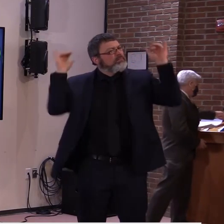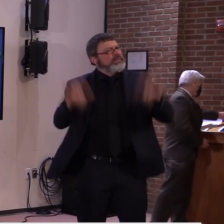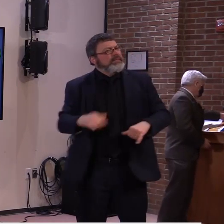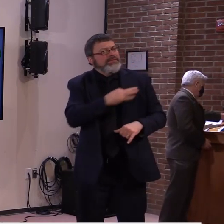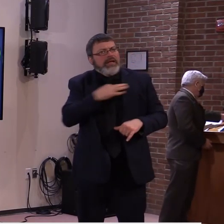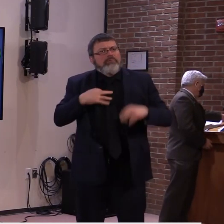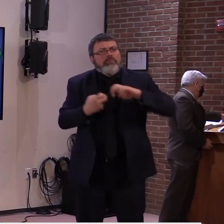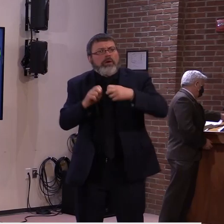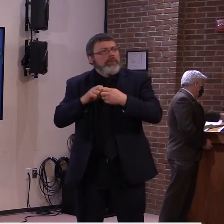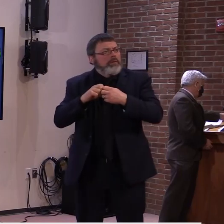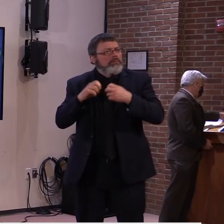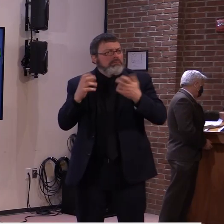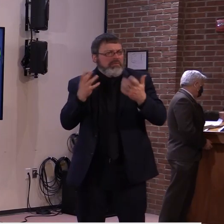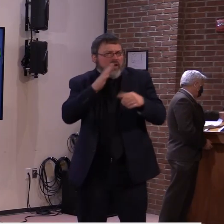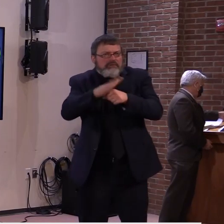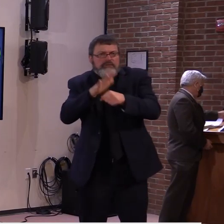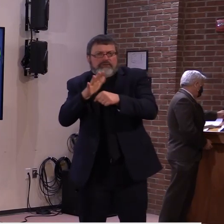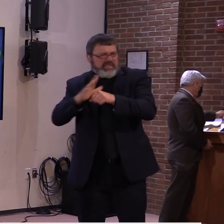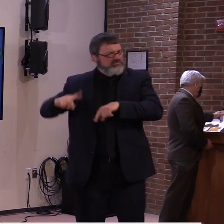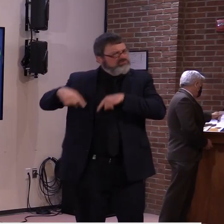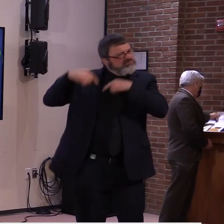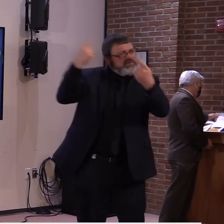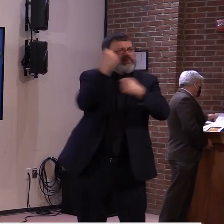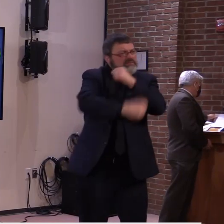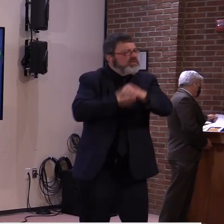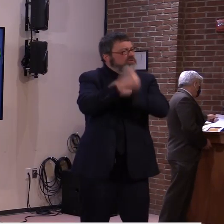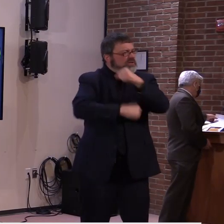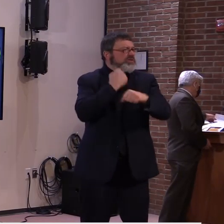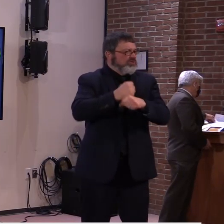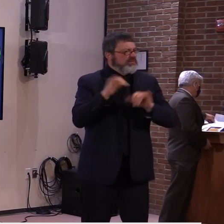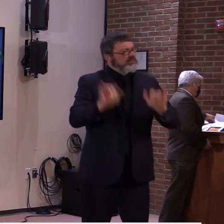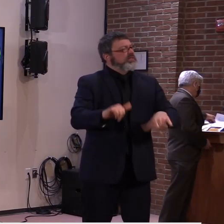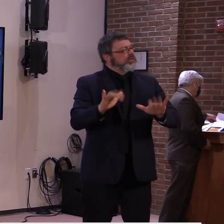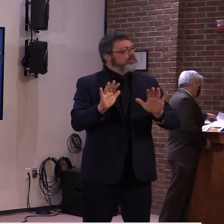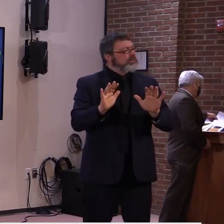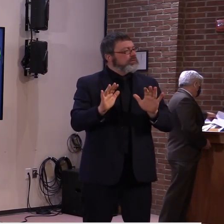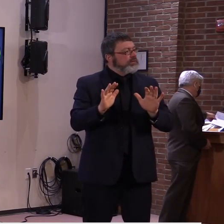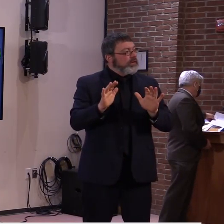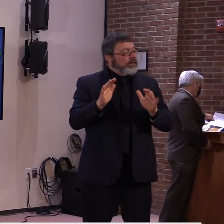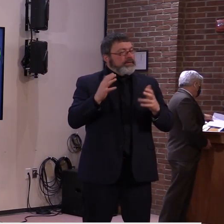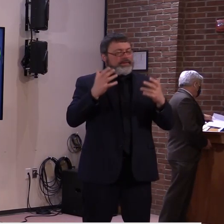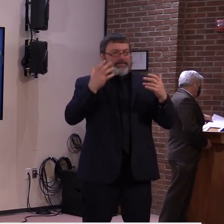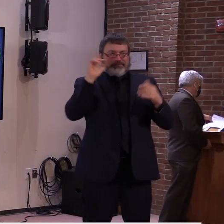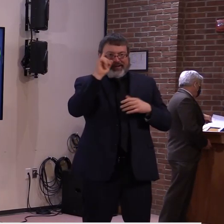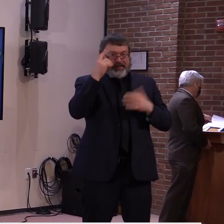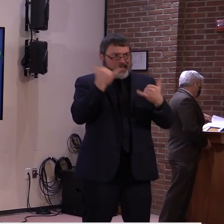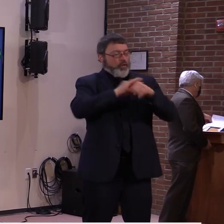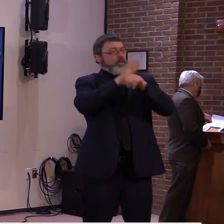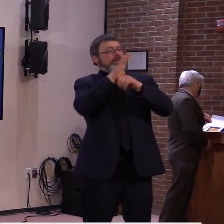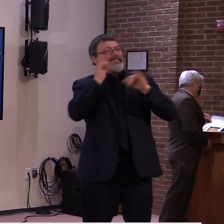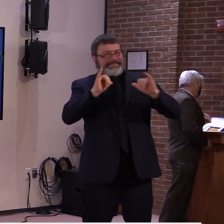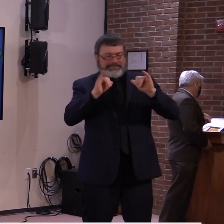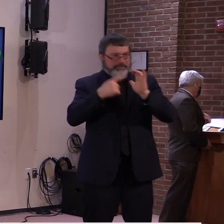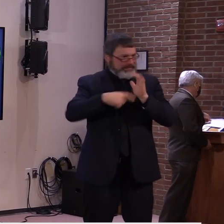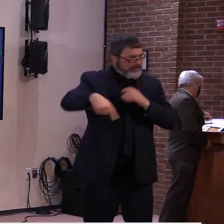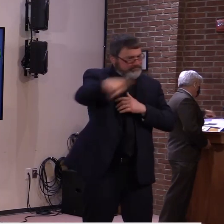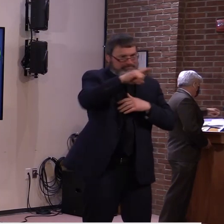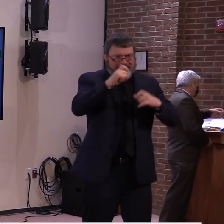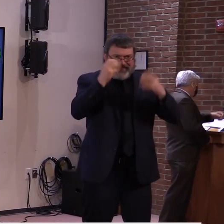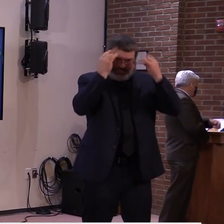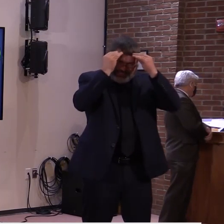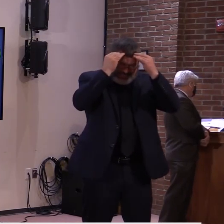but we're very interested in identifying creative ones. So we'll be following up internally in our state government team to sort of identify